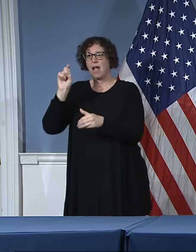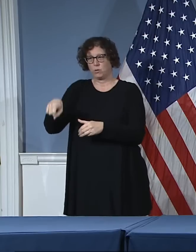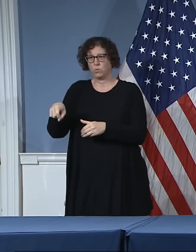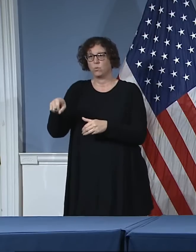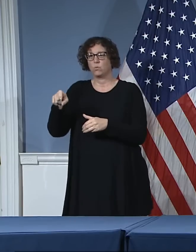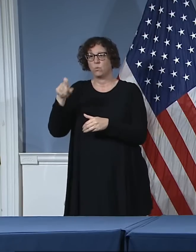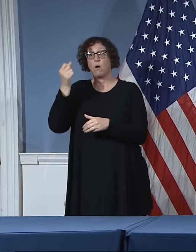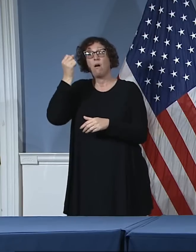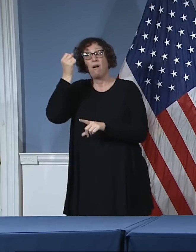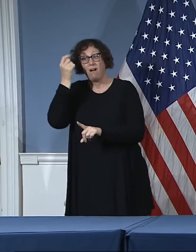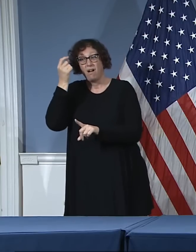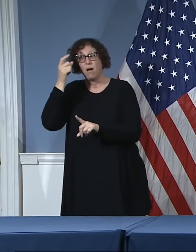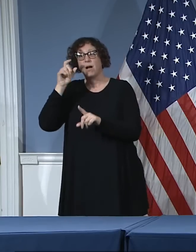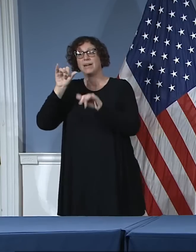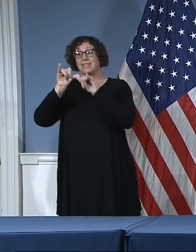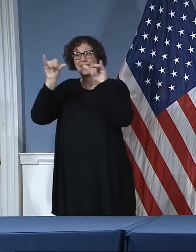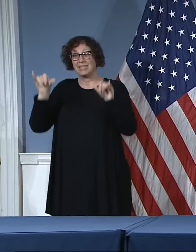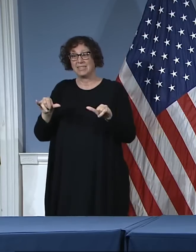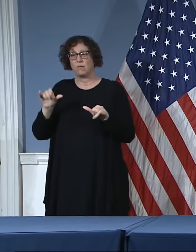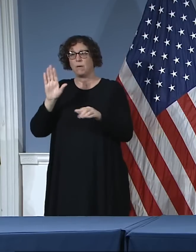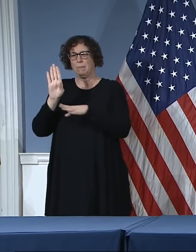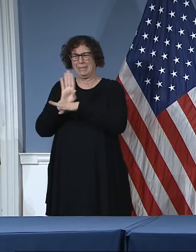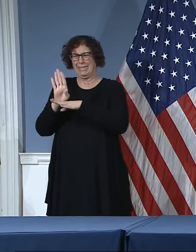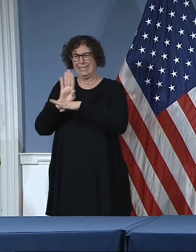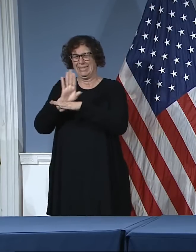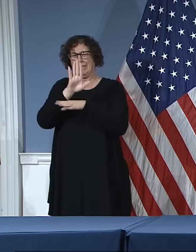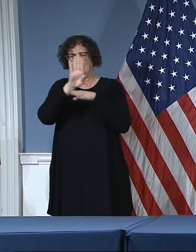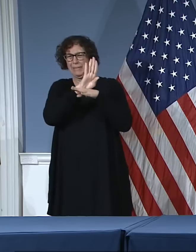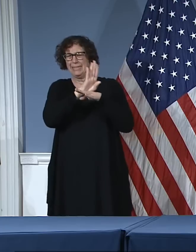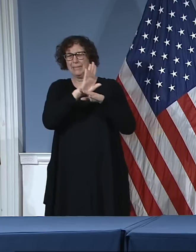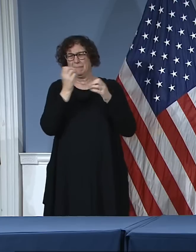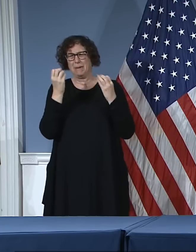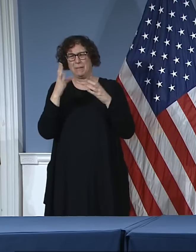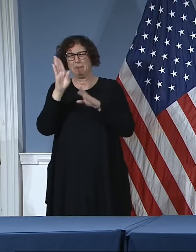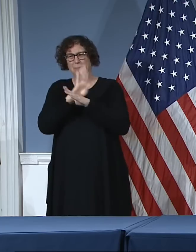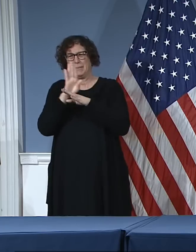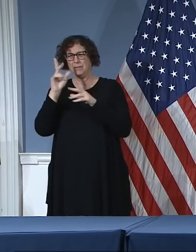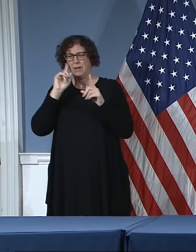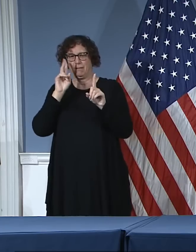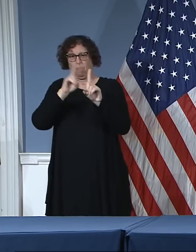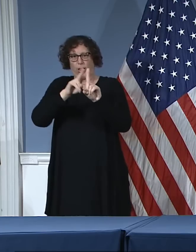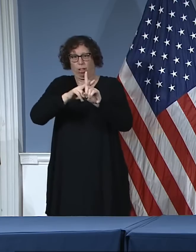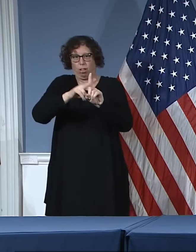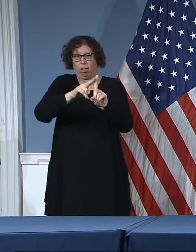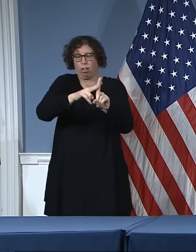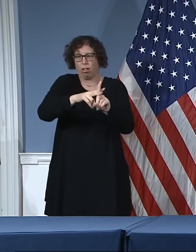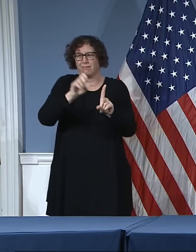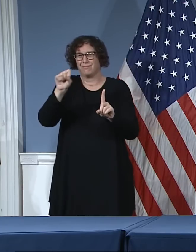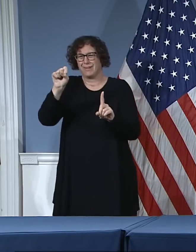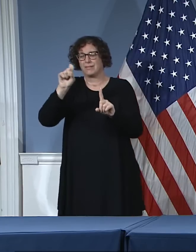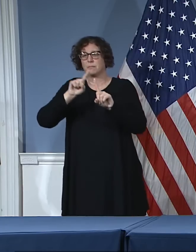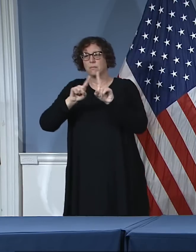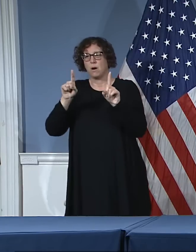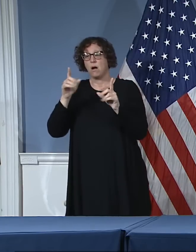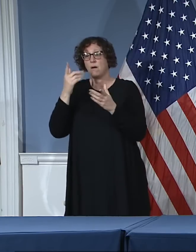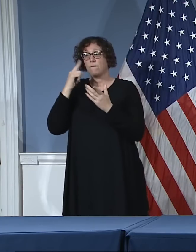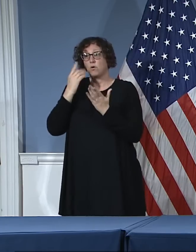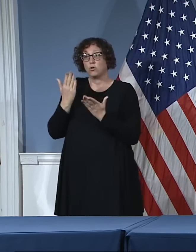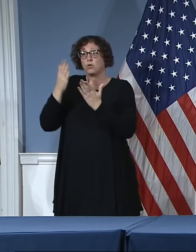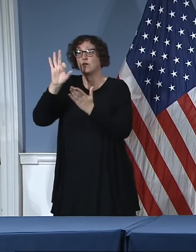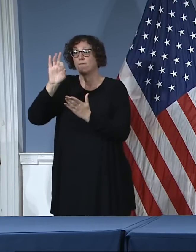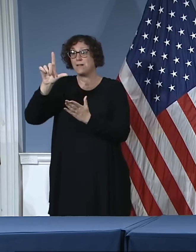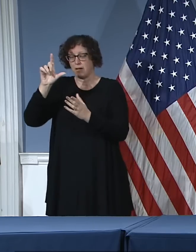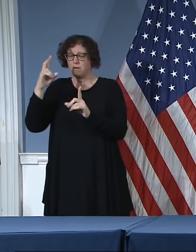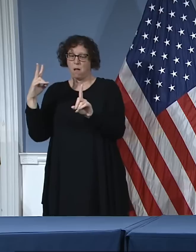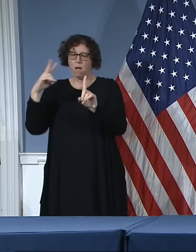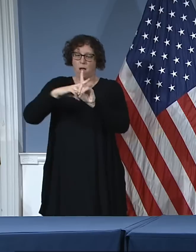We are hoping and praying that the Congress acts very quickly on a stimulus that is direct money into the pockets of working